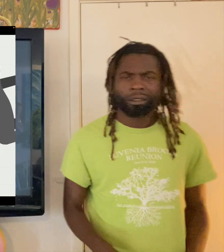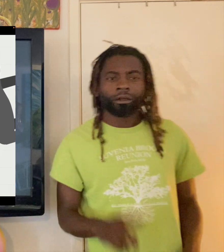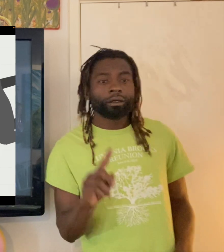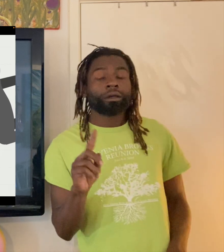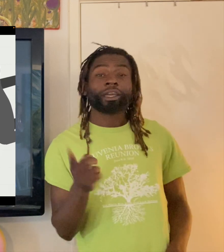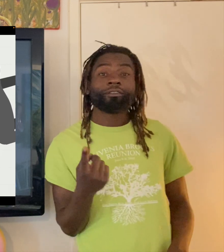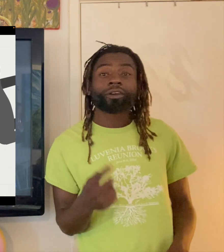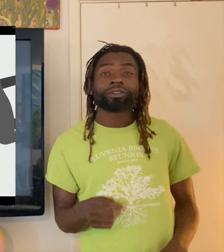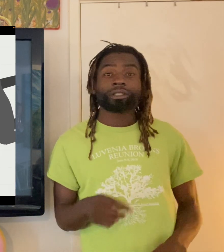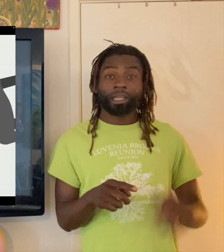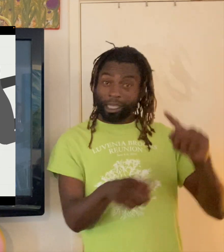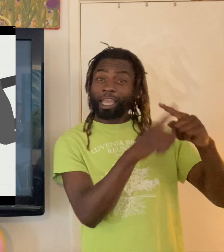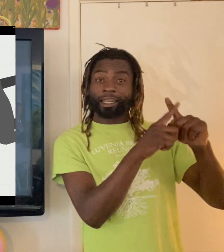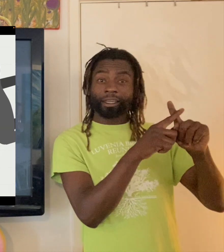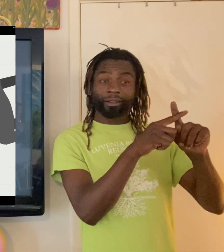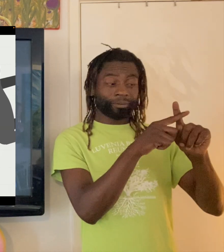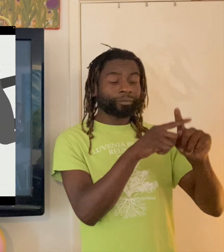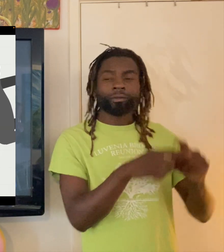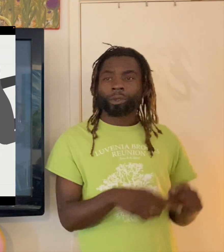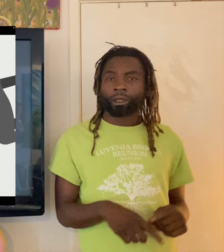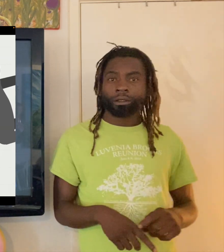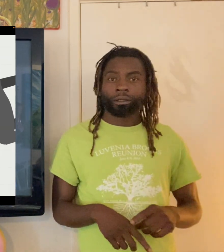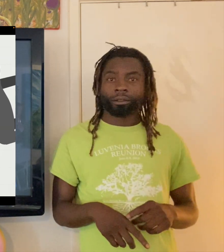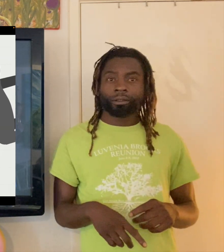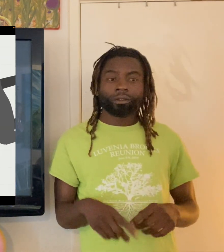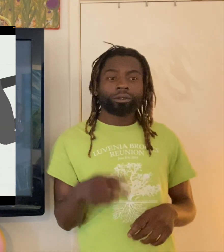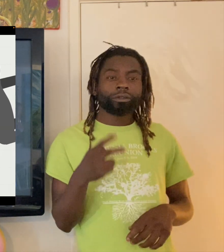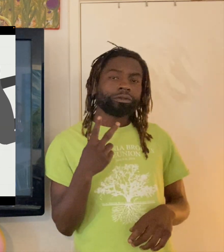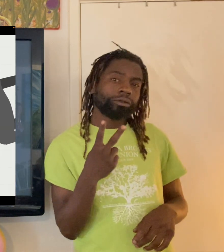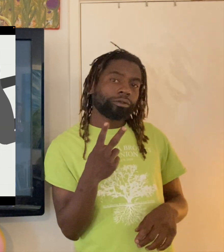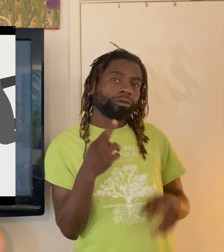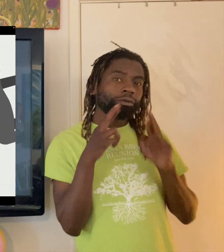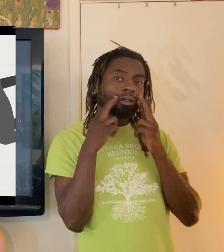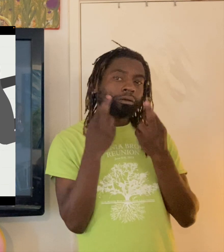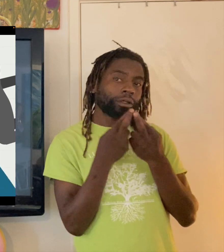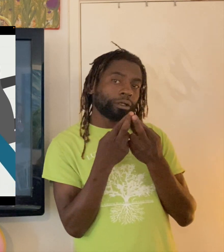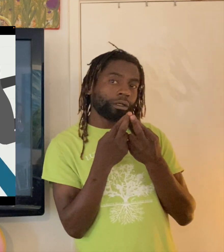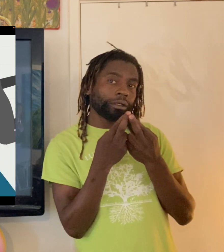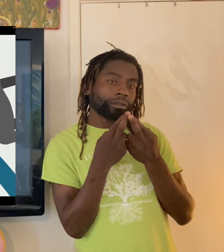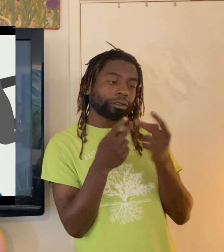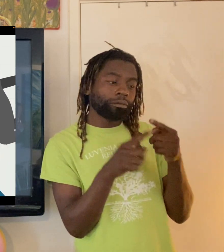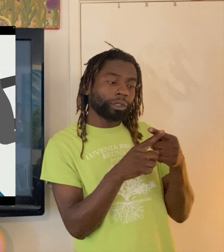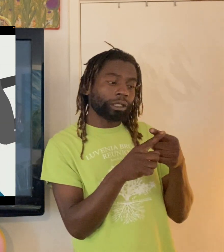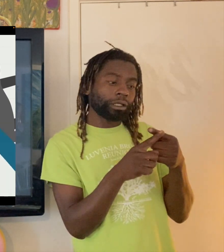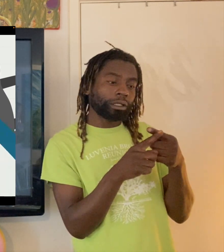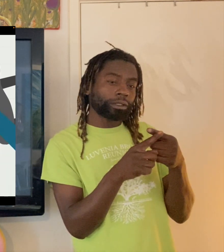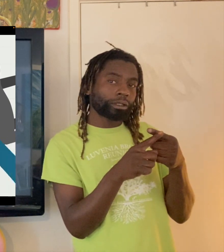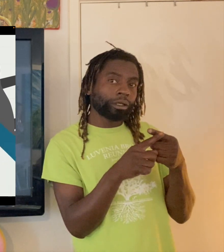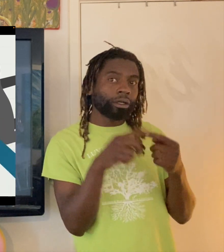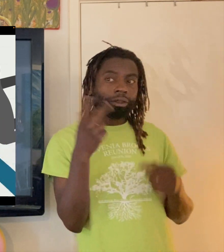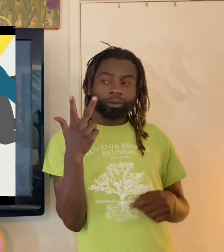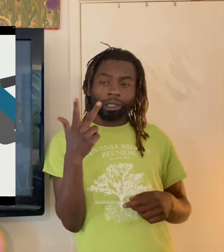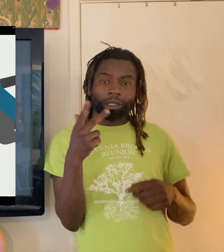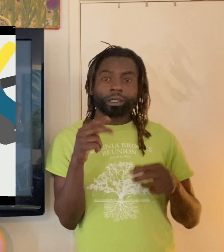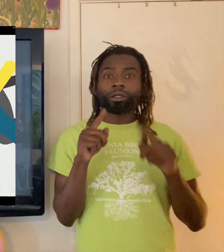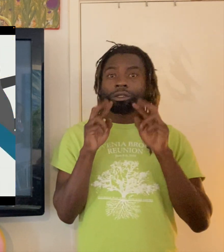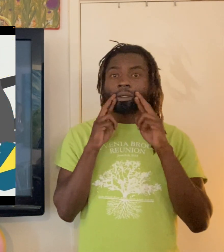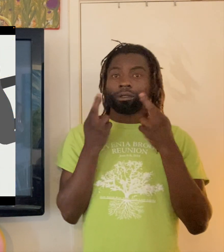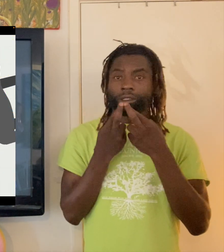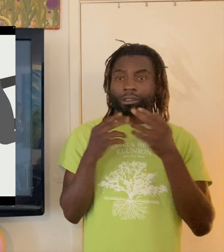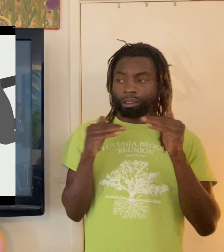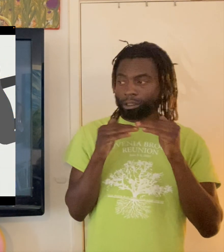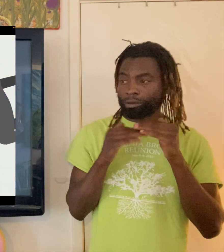Finally. First, the adding. 2 donuts plus 3 donuts equals